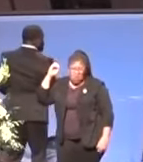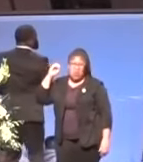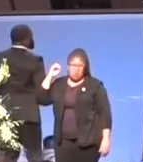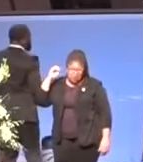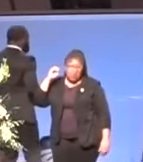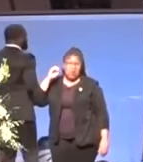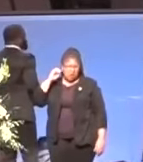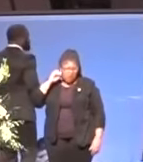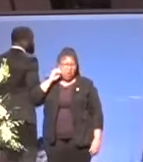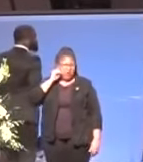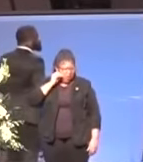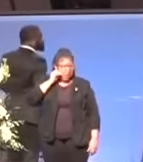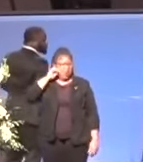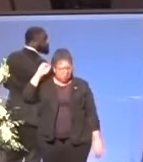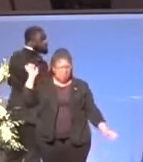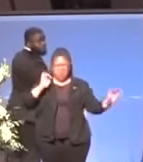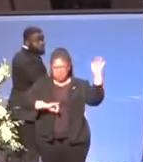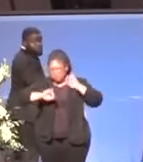heat.